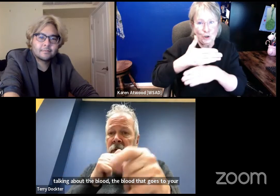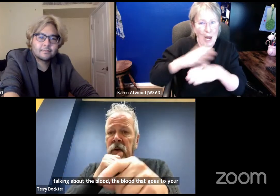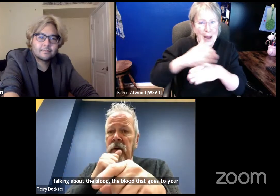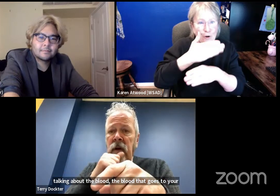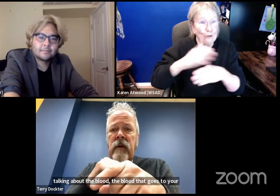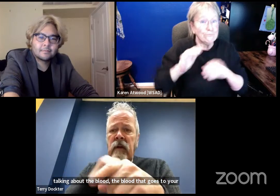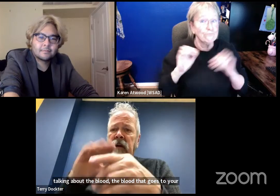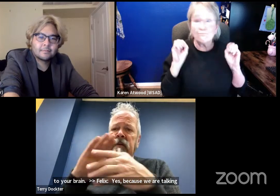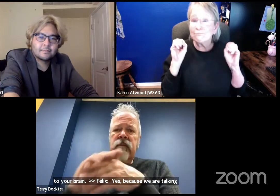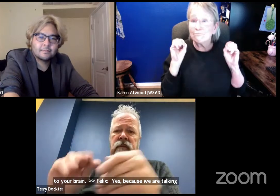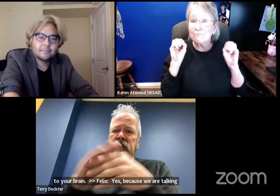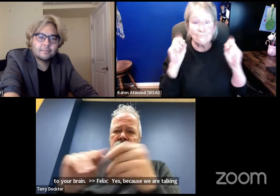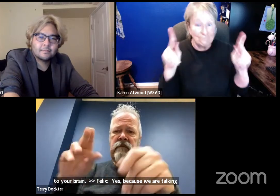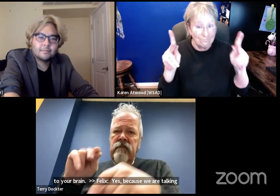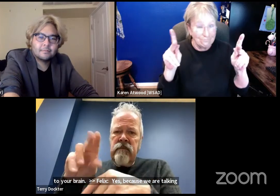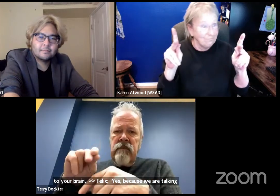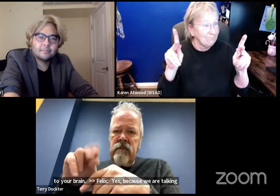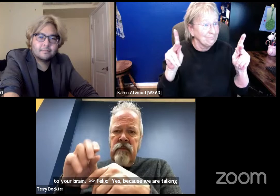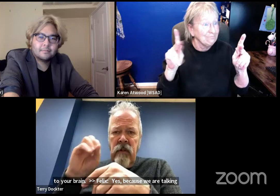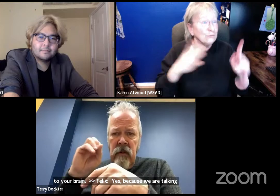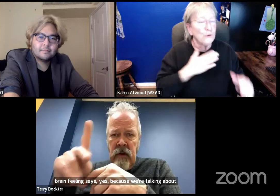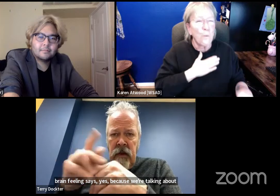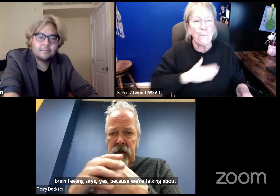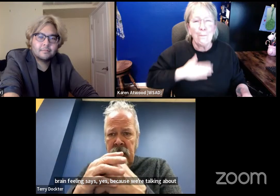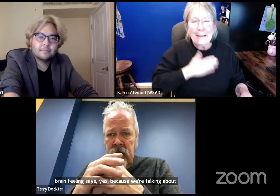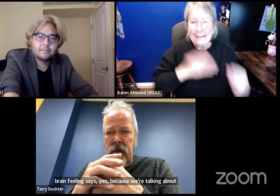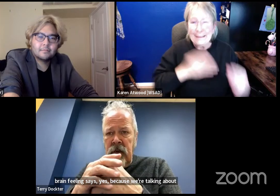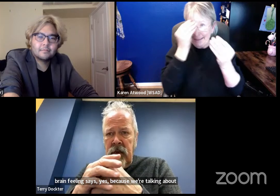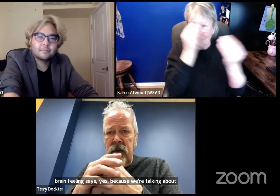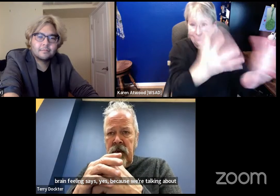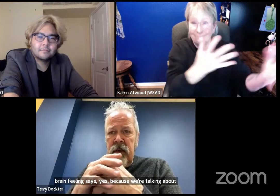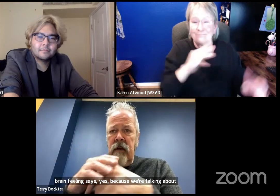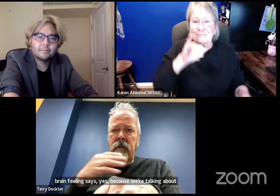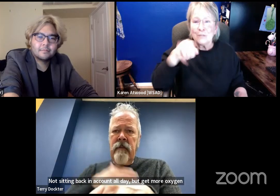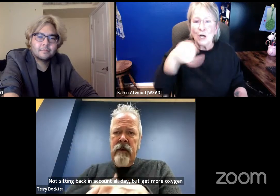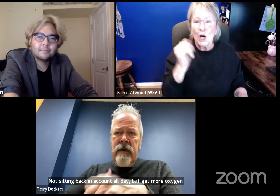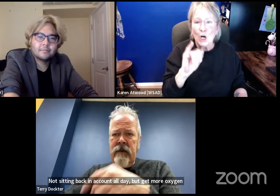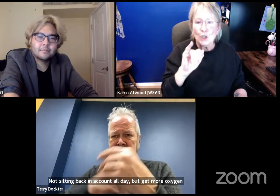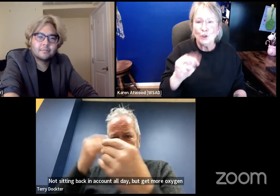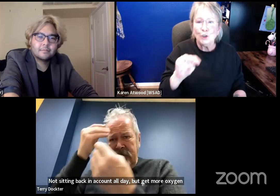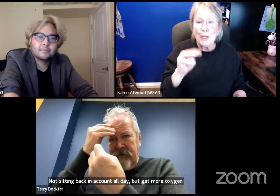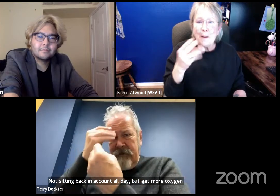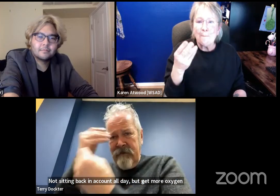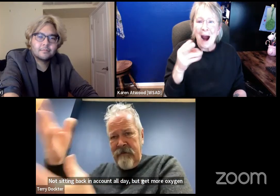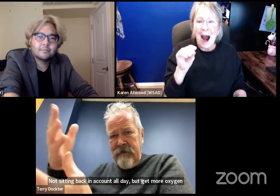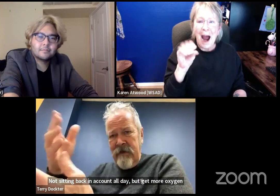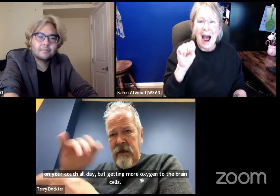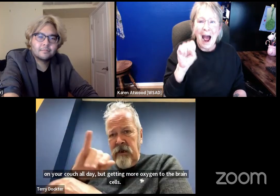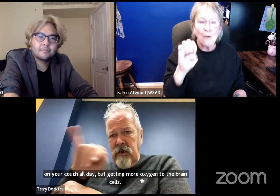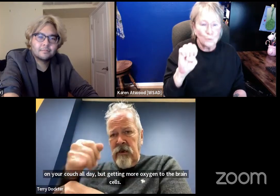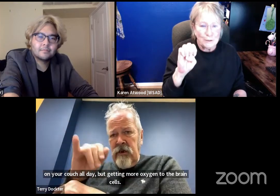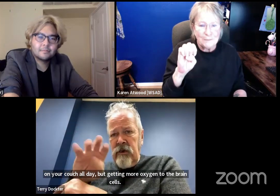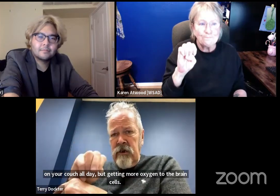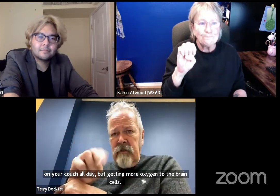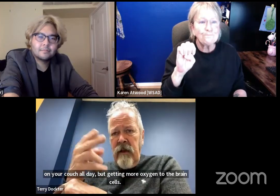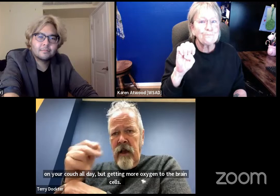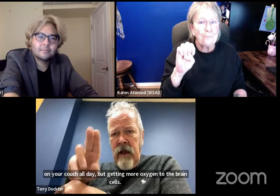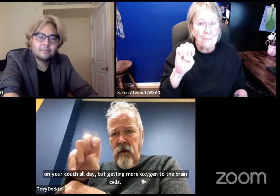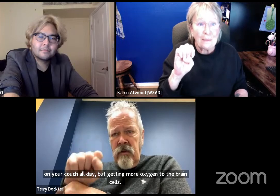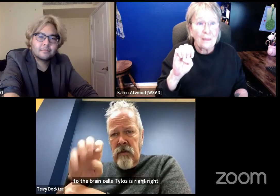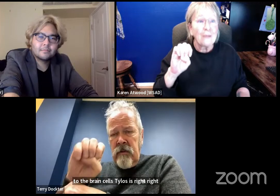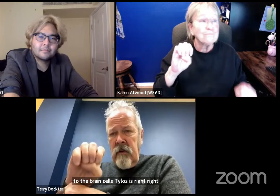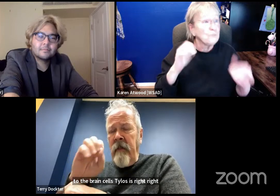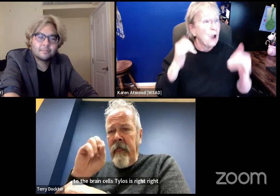I'm talking to you, and I assure you any of this information is confidential. Okay, we're going to be giving